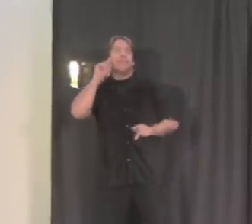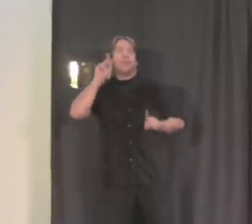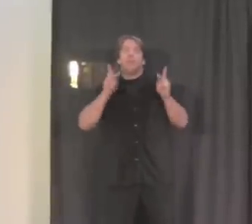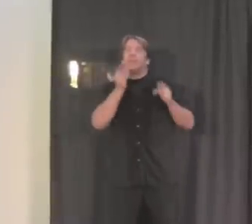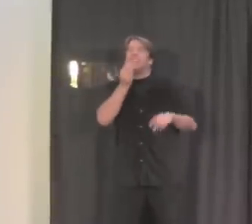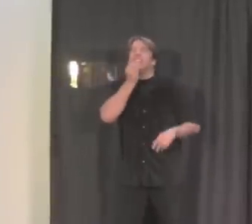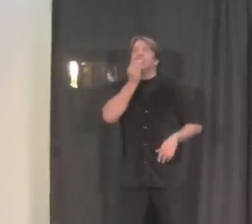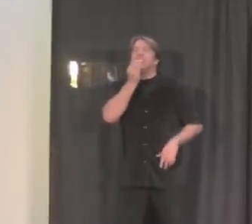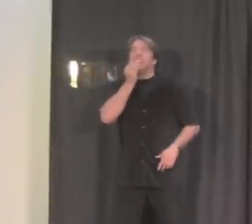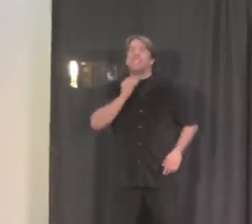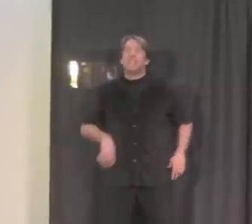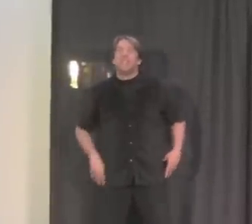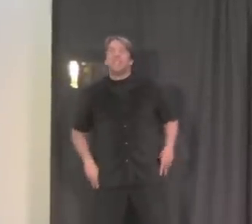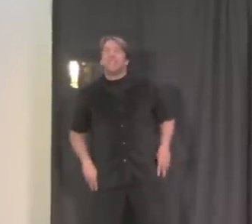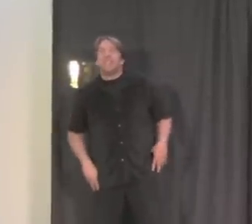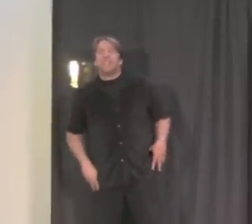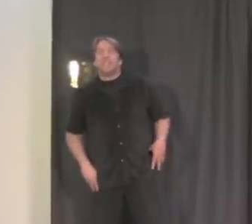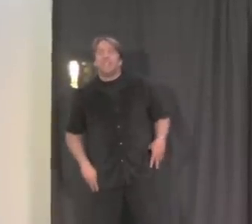How do deaf people eat?